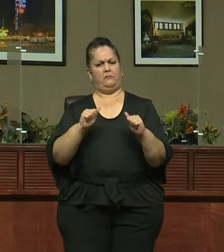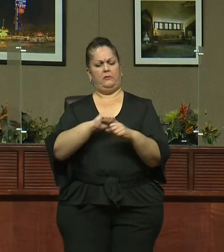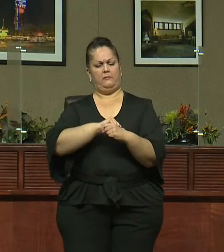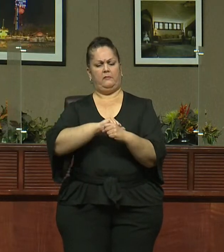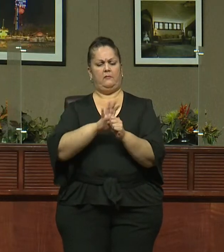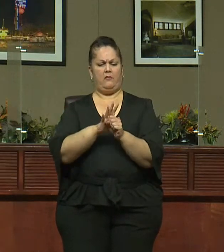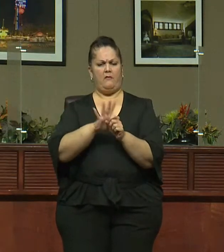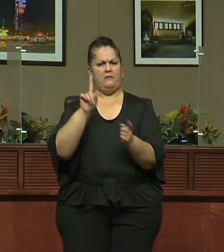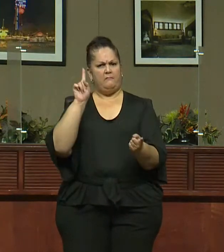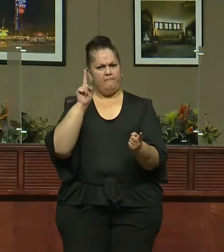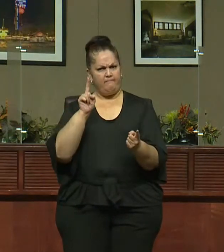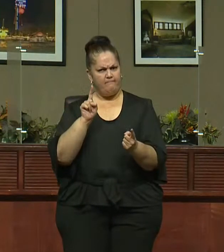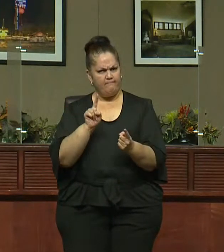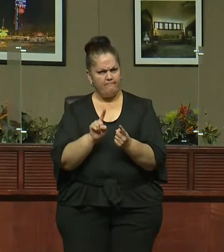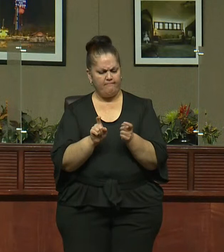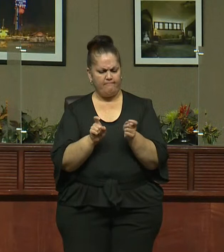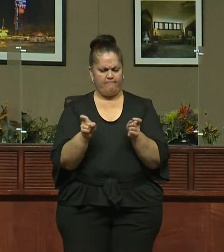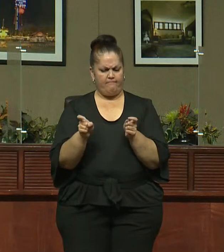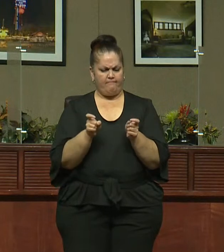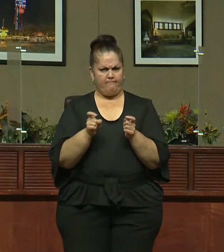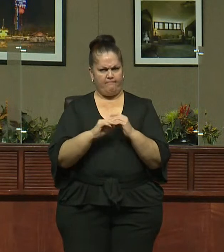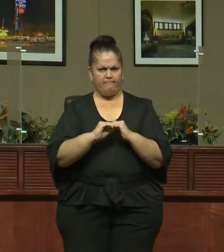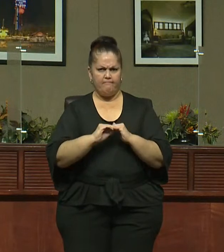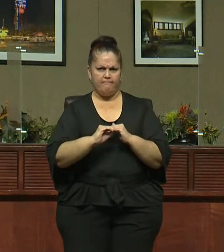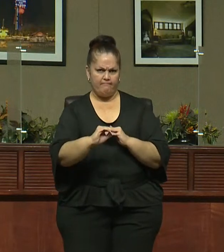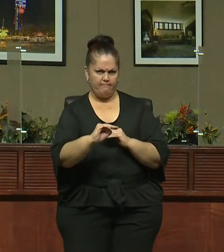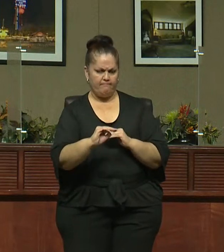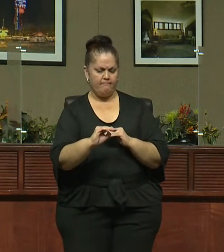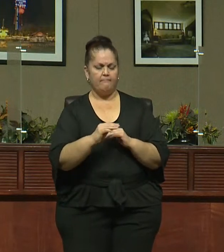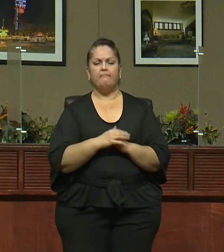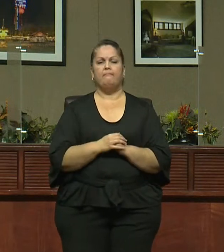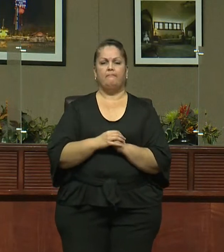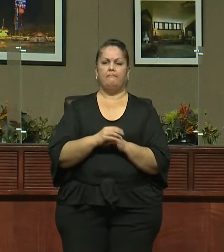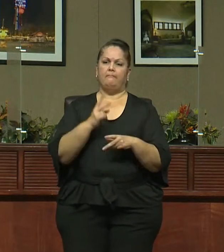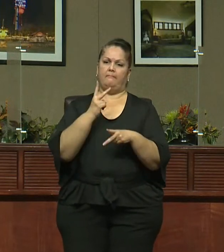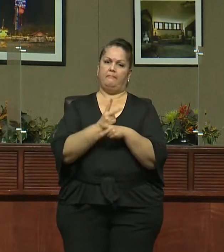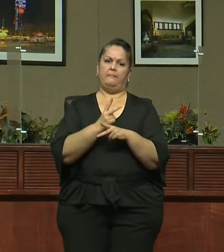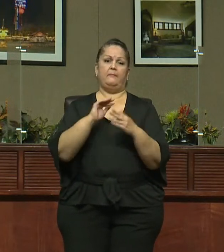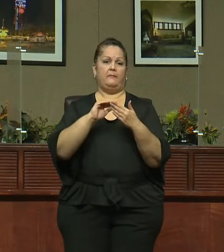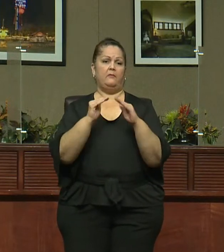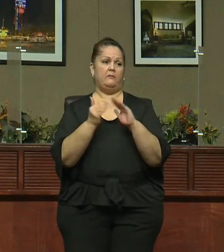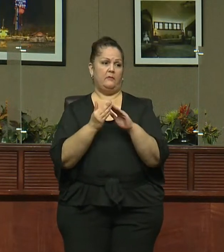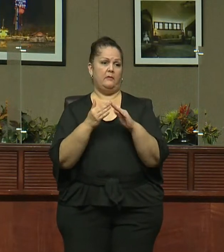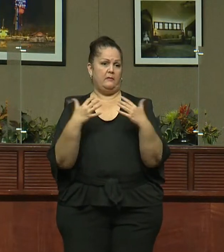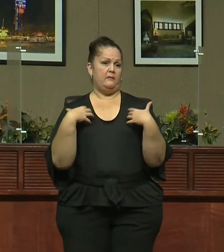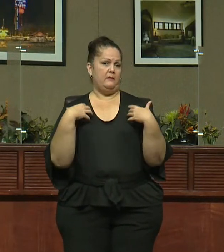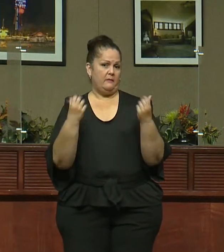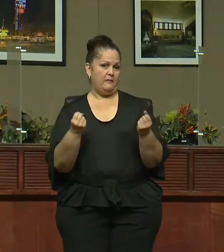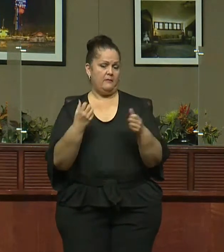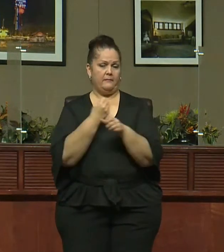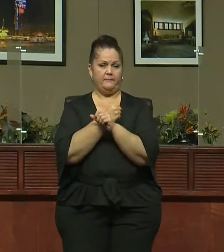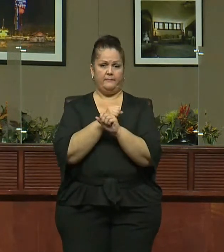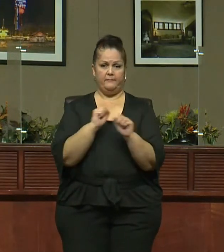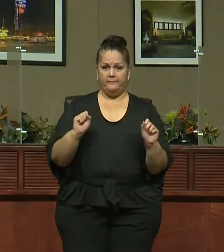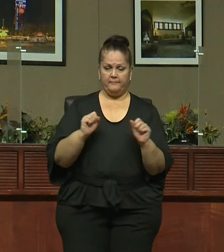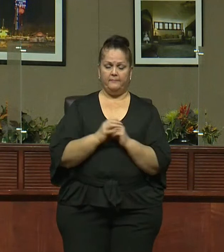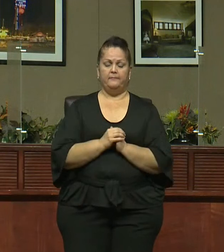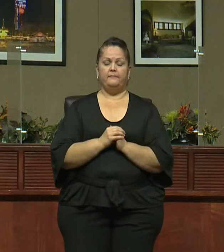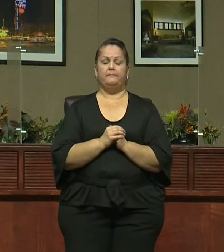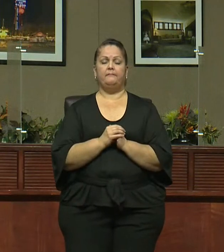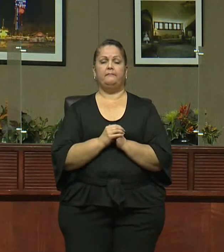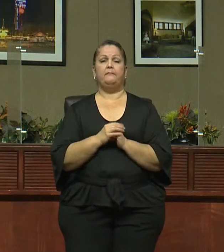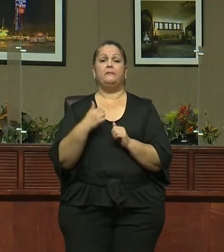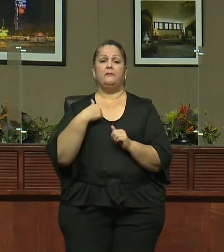the COVID-19 virus within our community and keep our community overall a healthy community. We will continue to